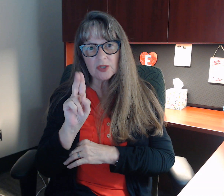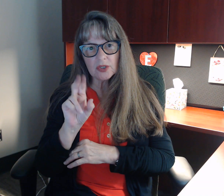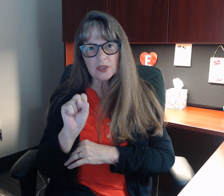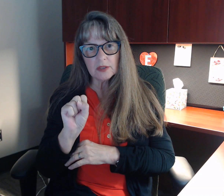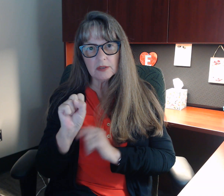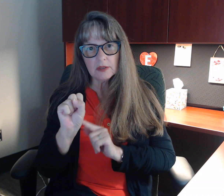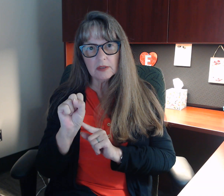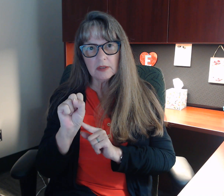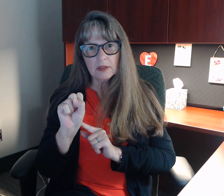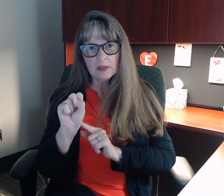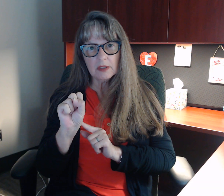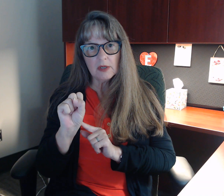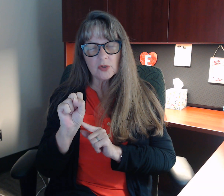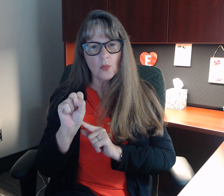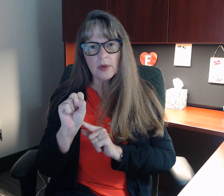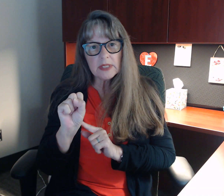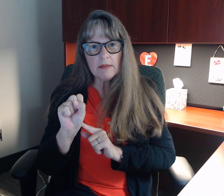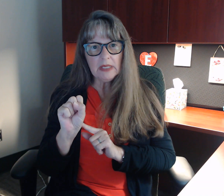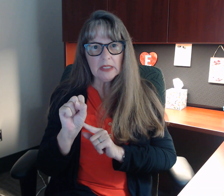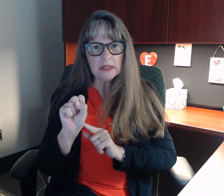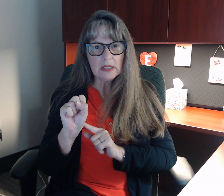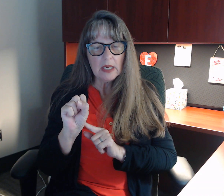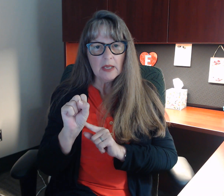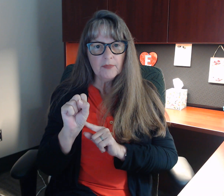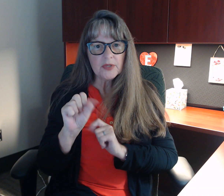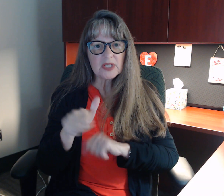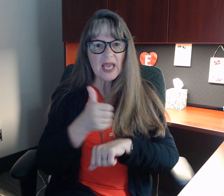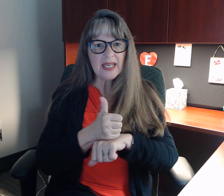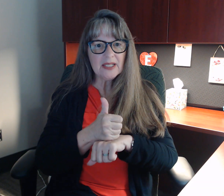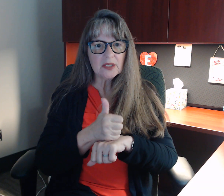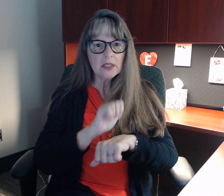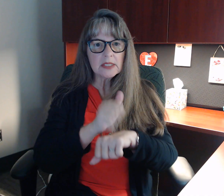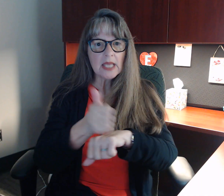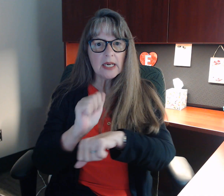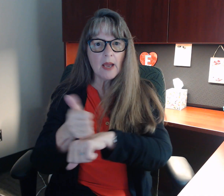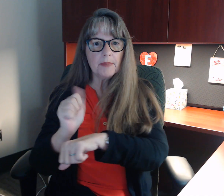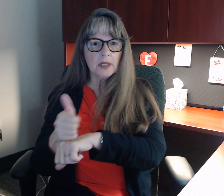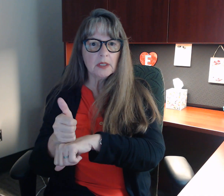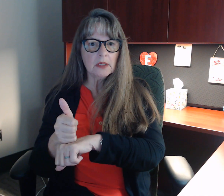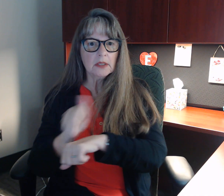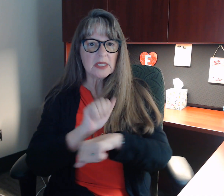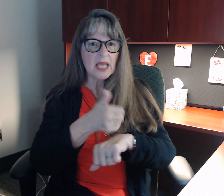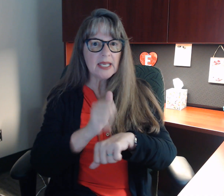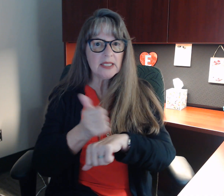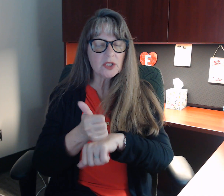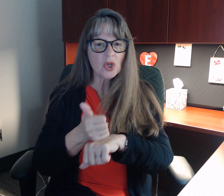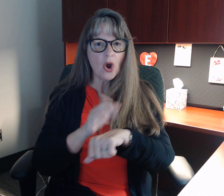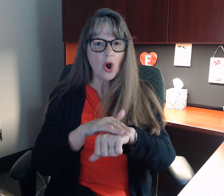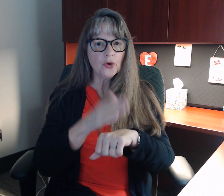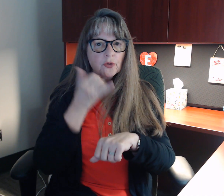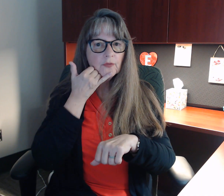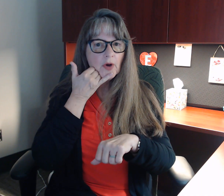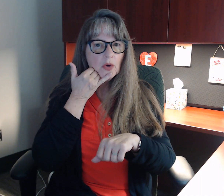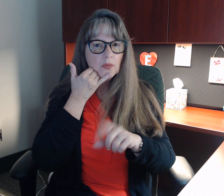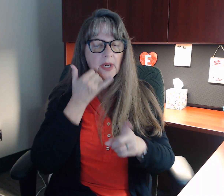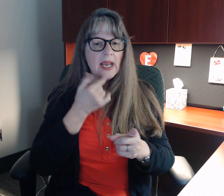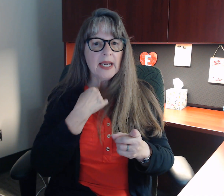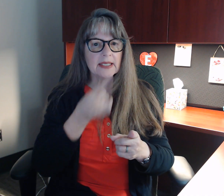status. So what does that mean? The settings, the settings on your phone, and it